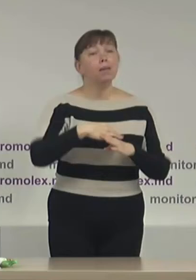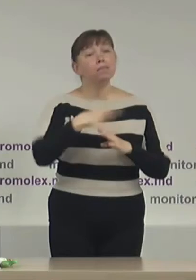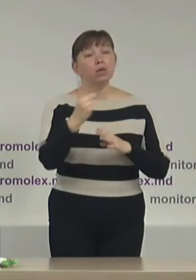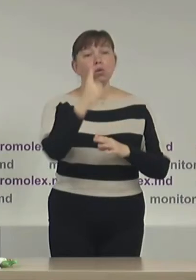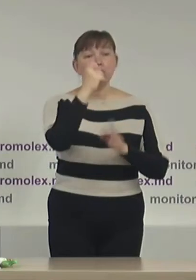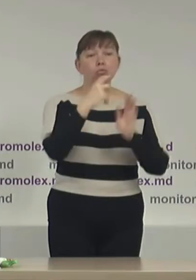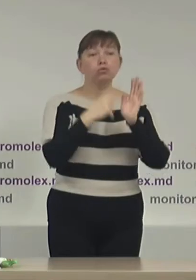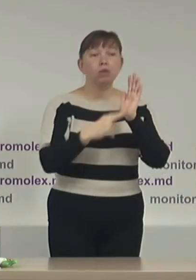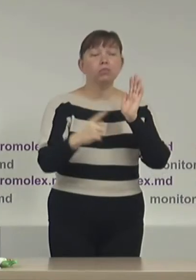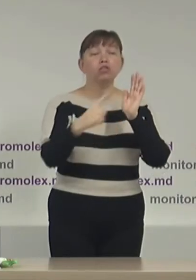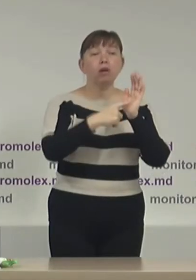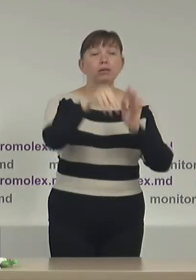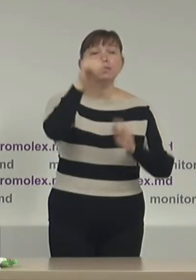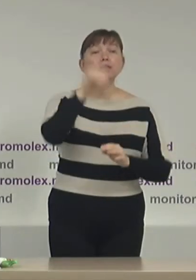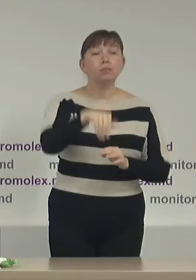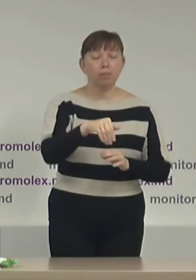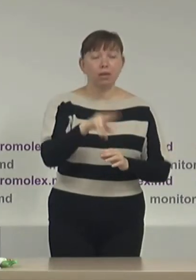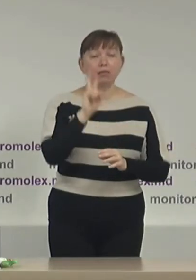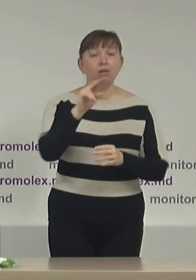More than